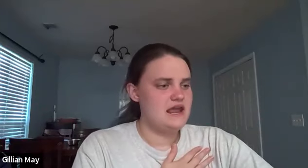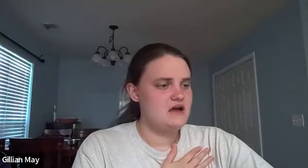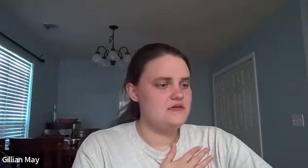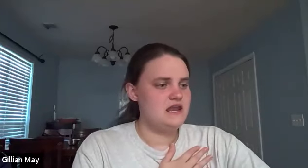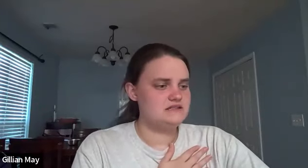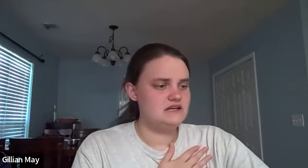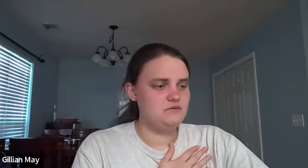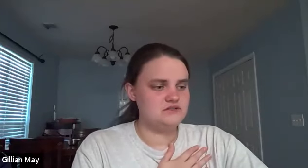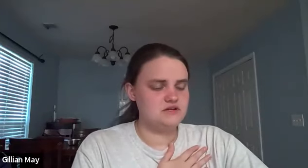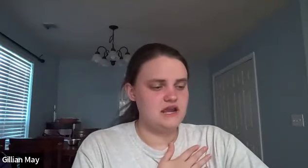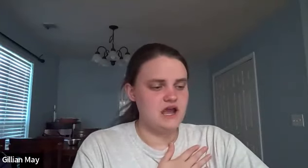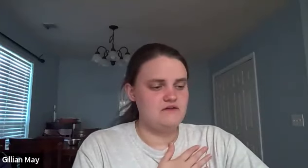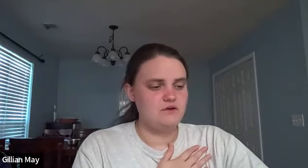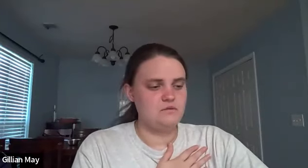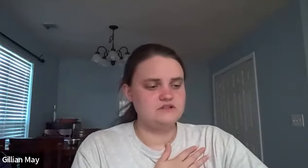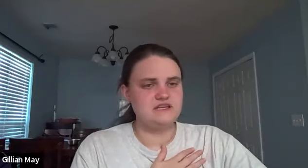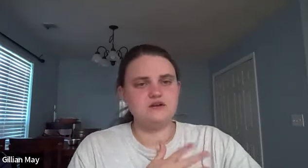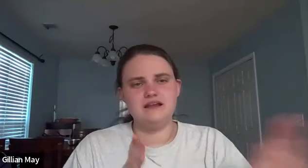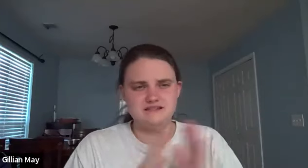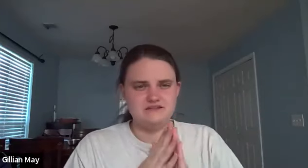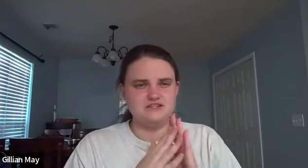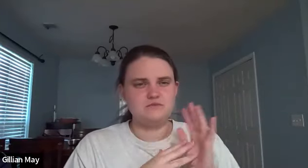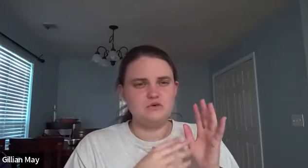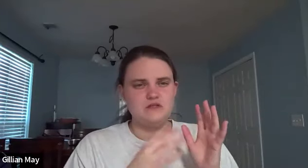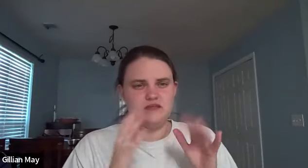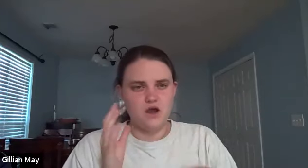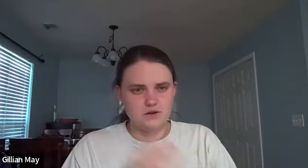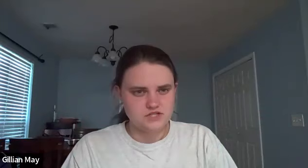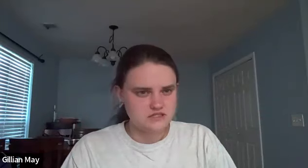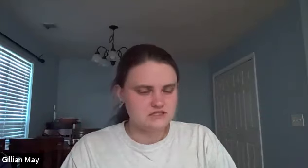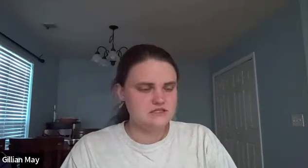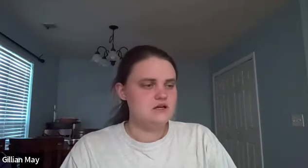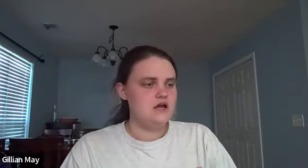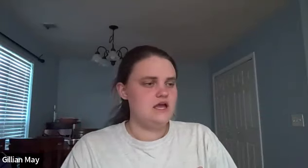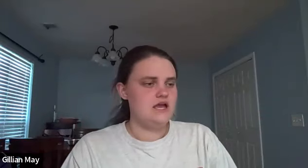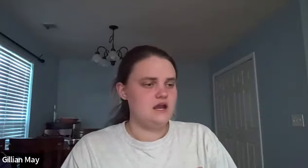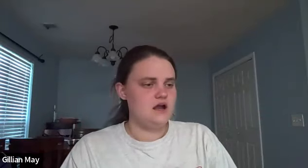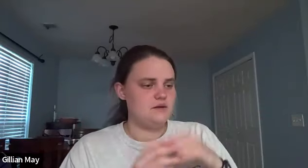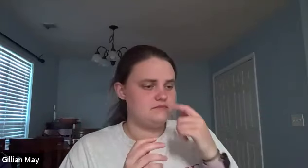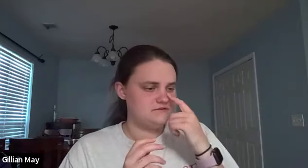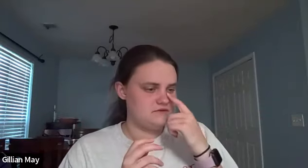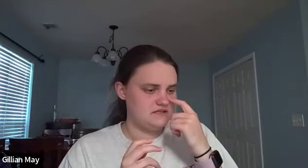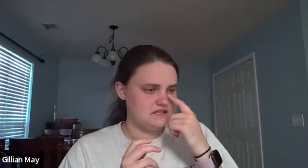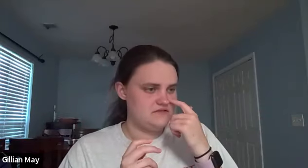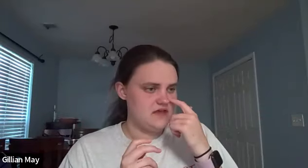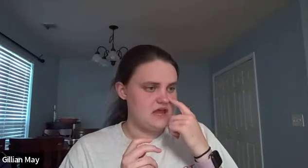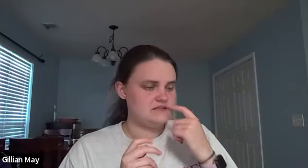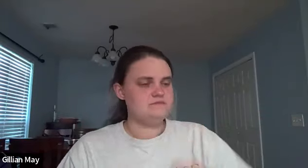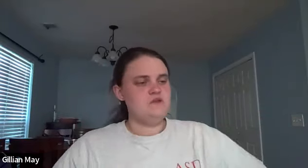Now the next set of words we're going to have are words that are, like I said, these are the more like the objects and different things like that.